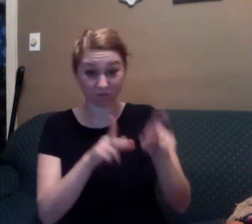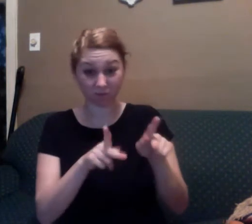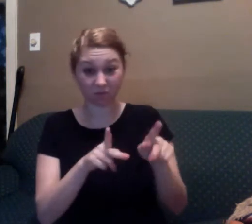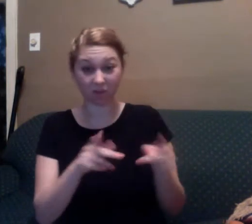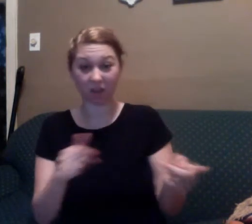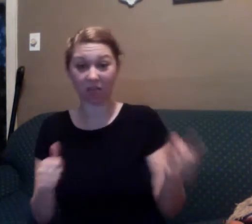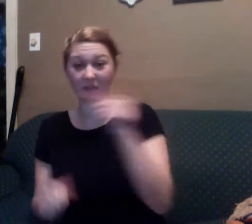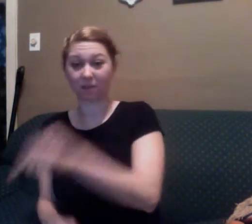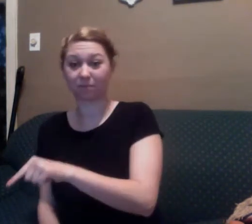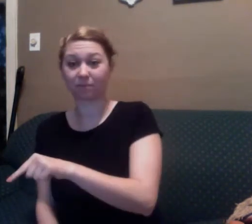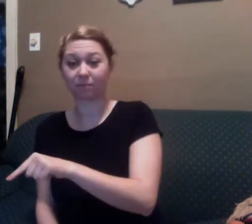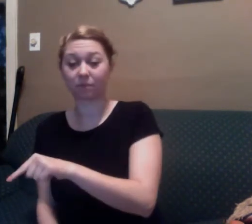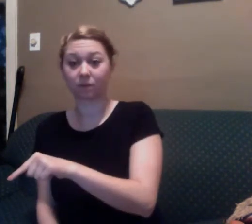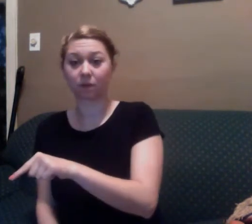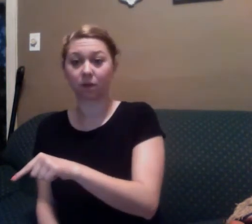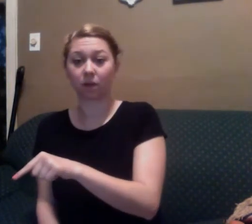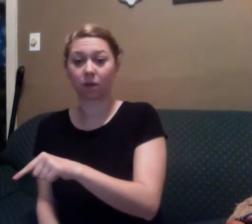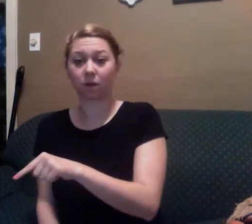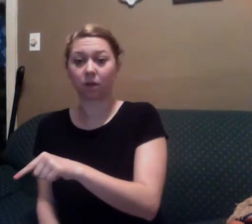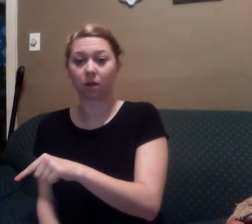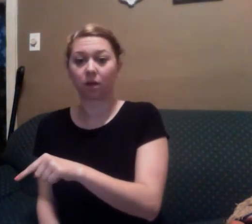let's call them intuitive eaters and controlled eaters.